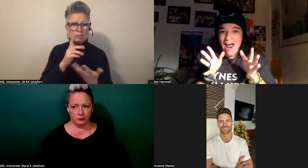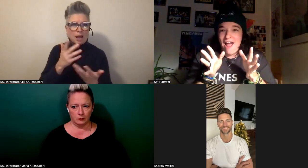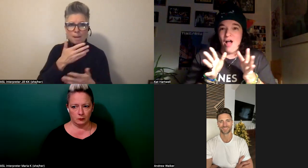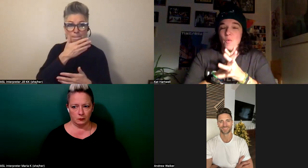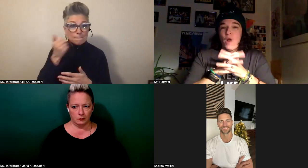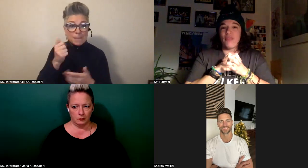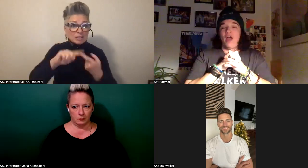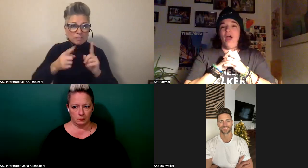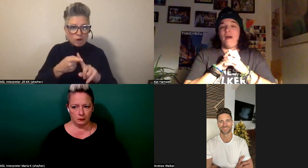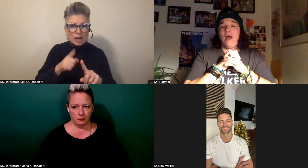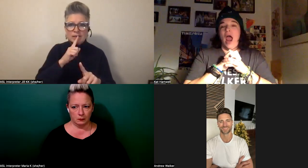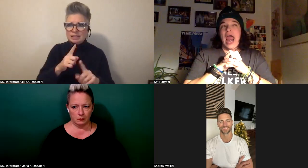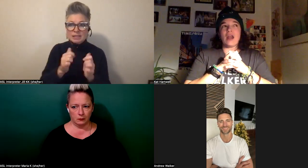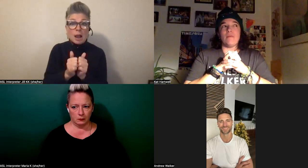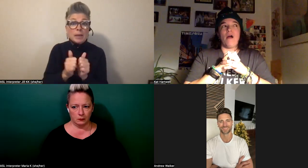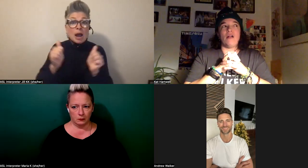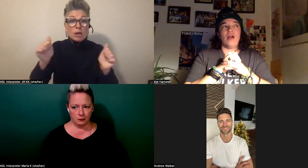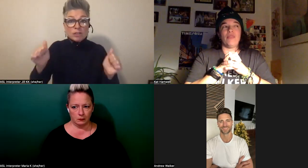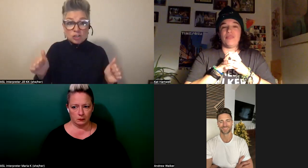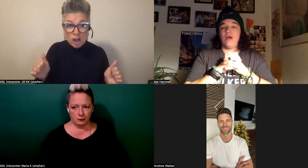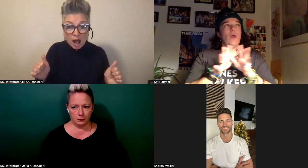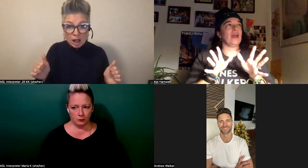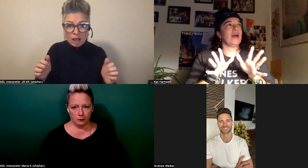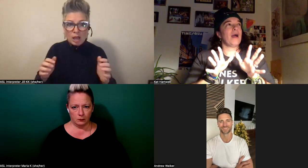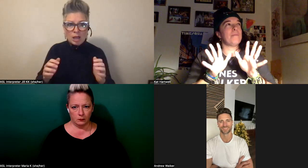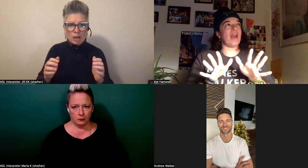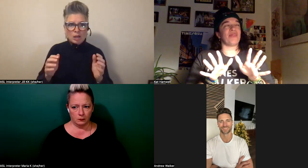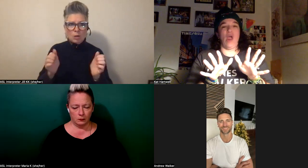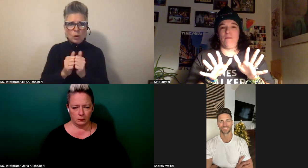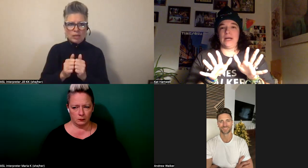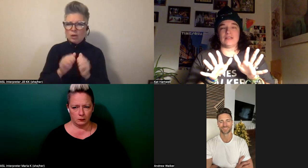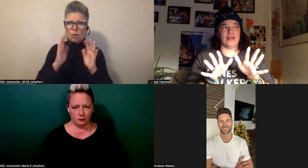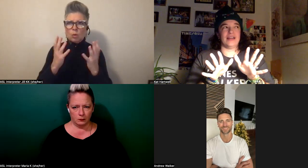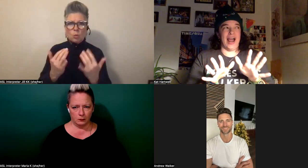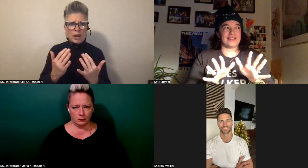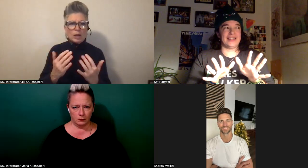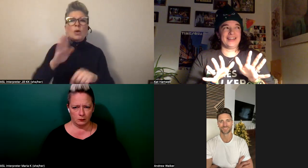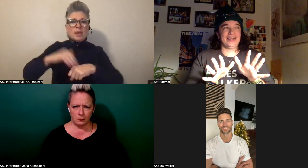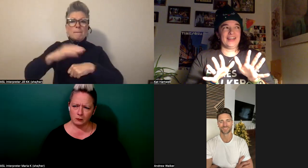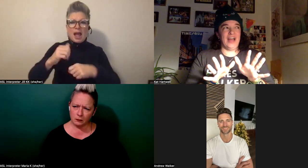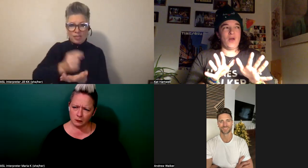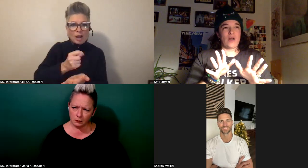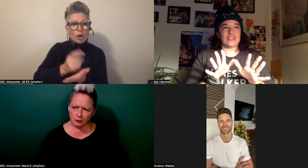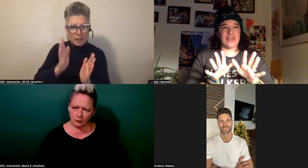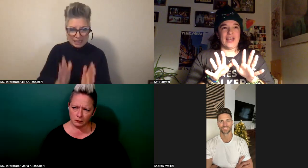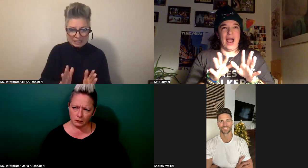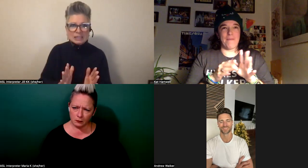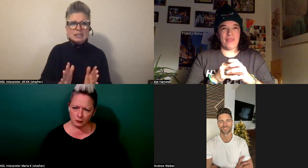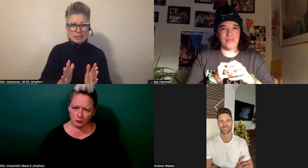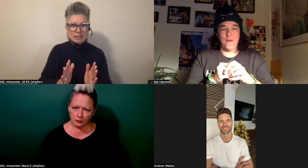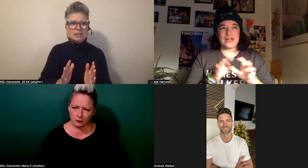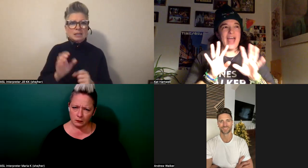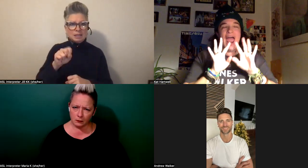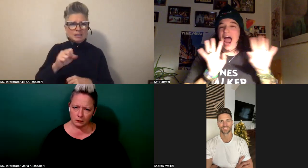his child with animal, pet therapist. Yeah. I don't want to say,